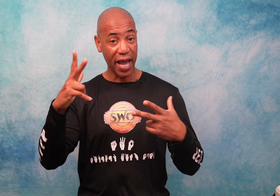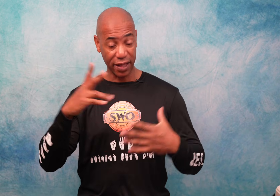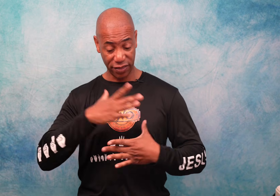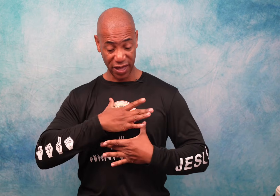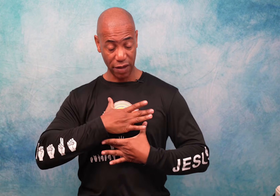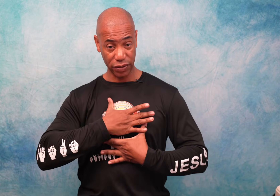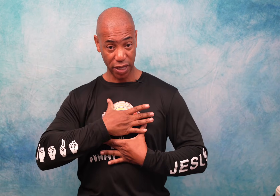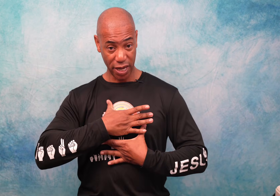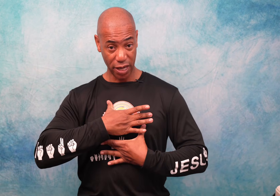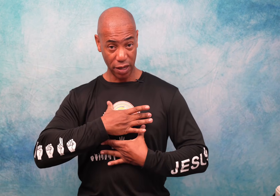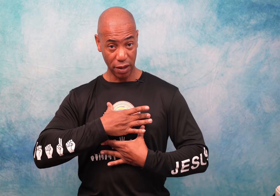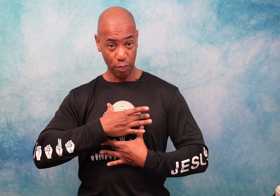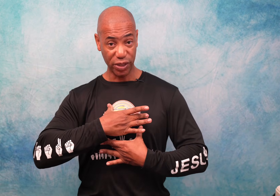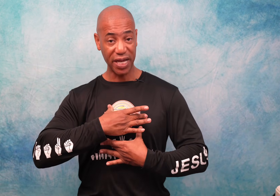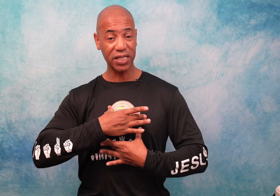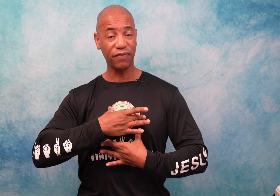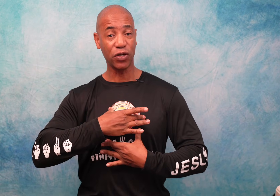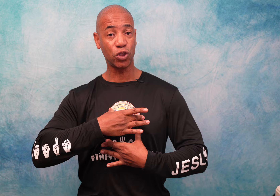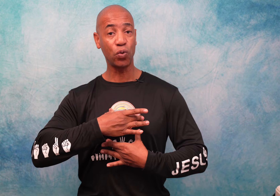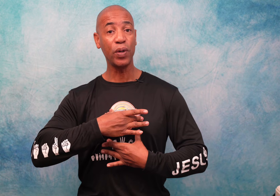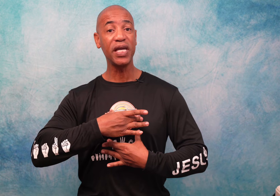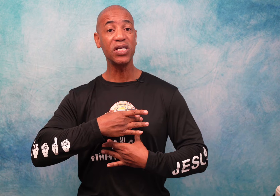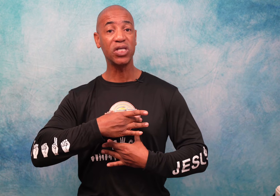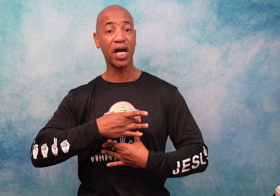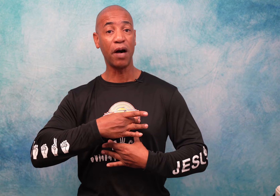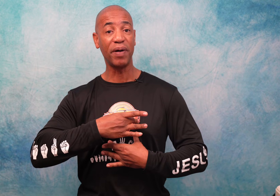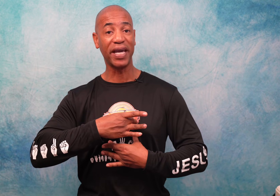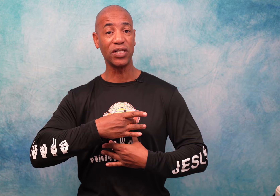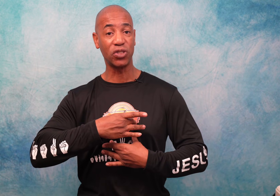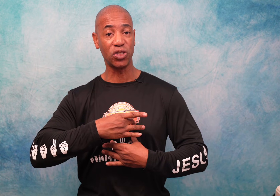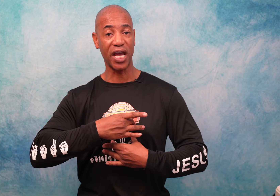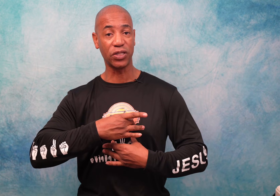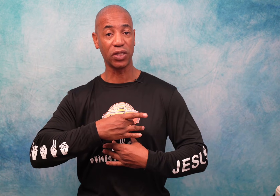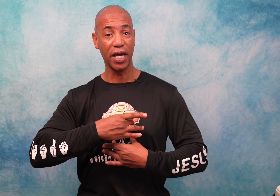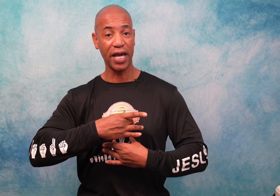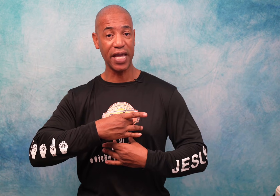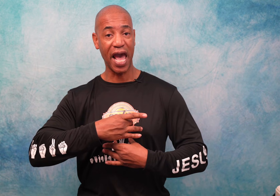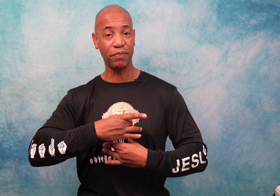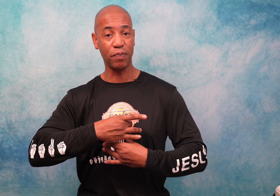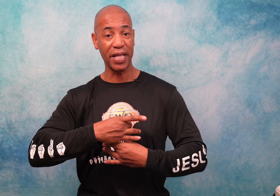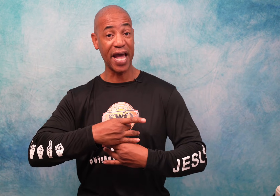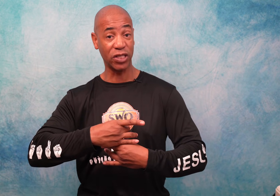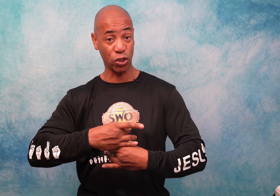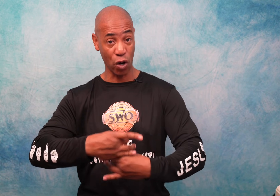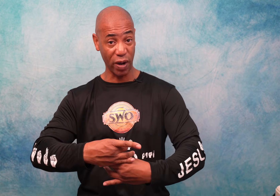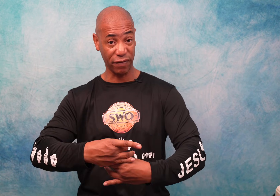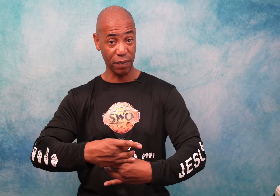the thumbs pretend as if they're squeezing up against the chest and the abdomen as they draw away from the